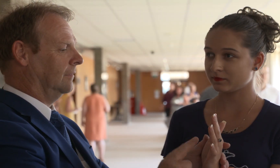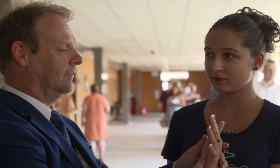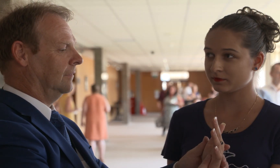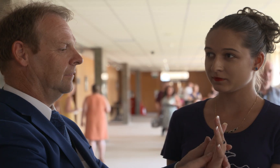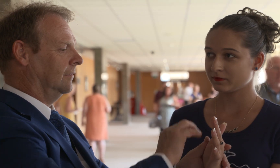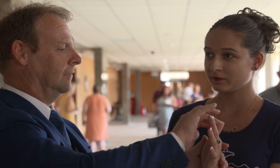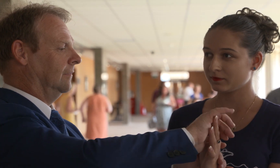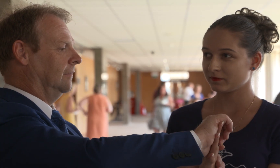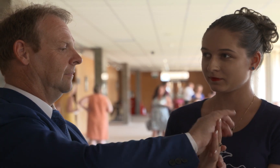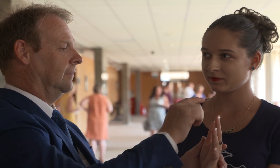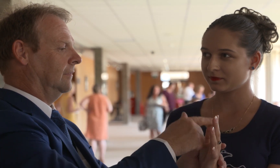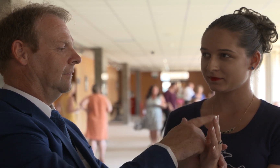There's always gonna be another